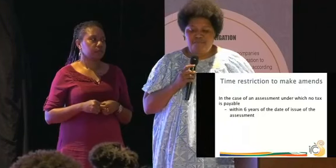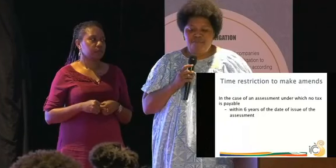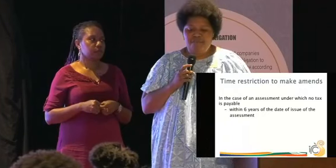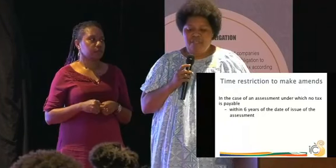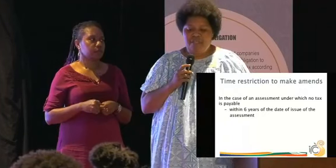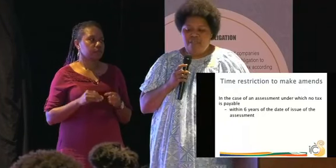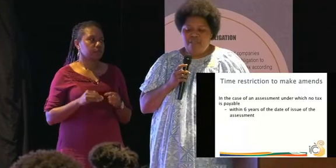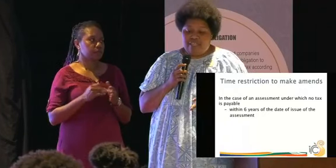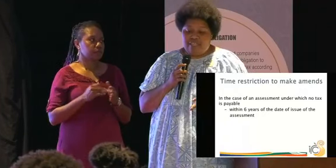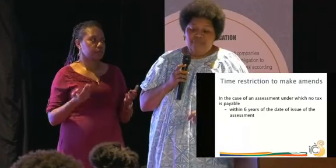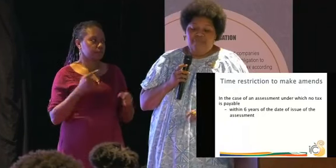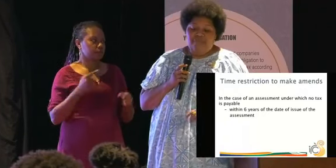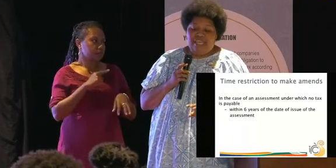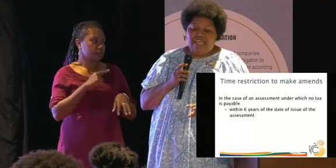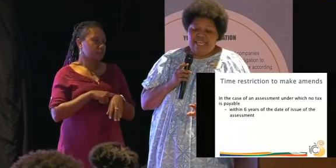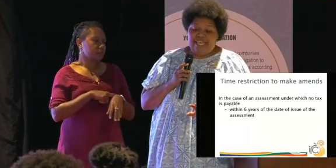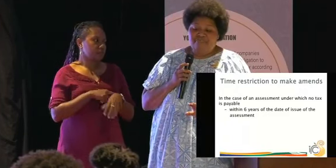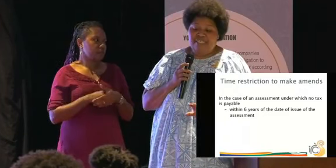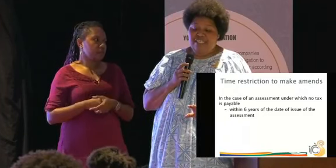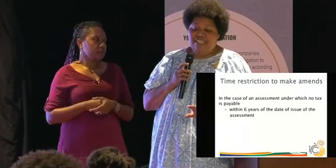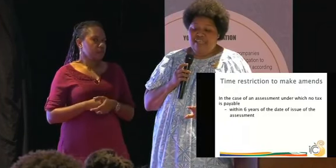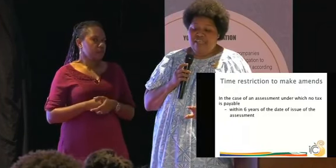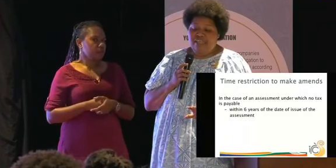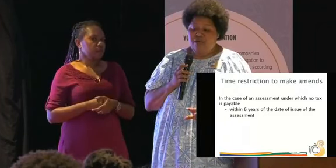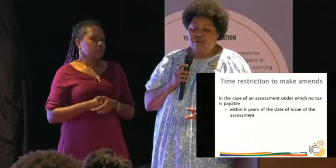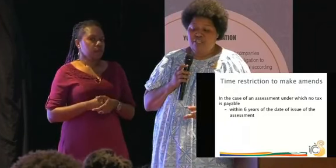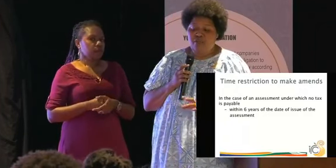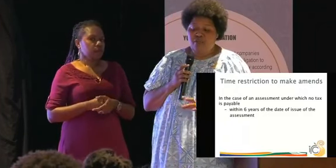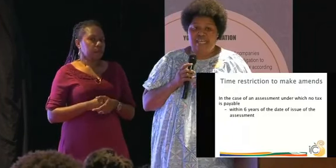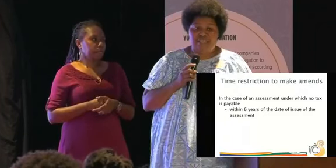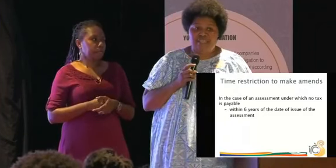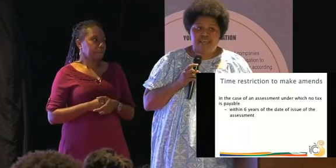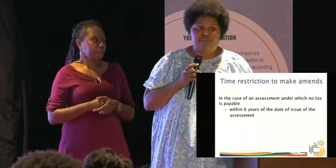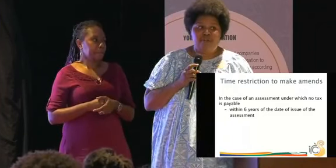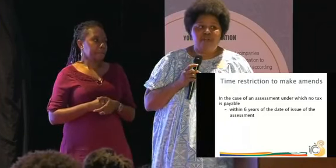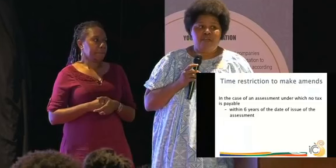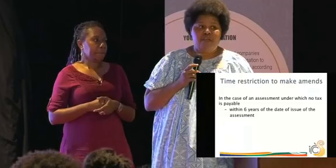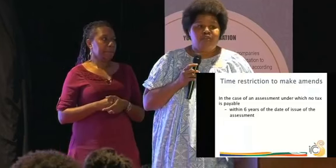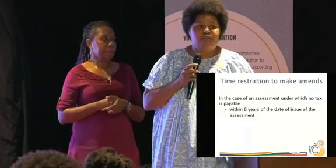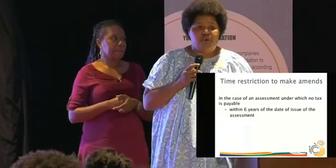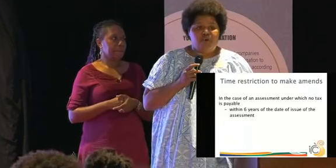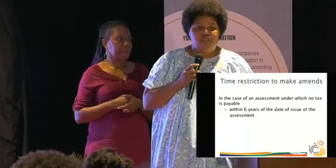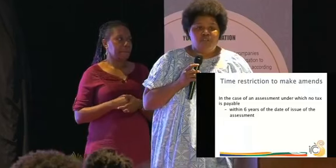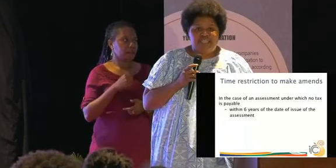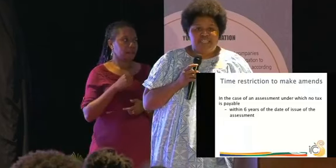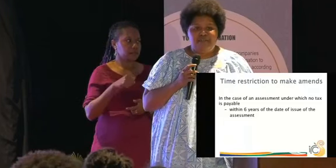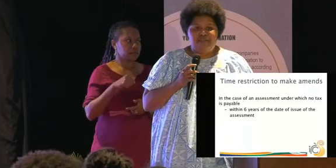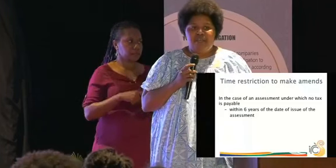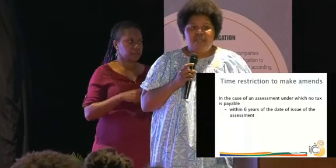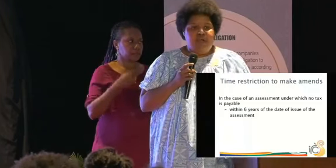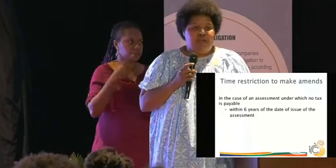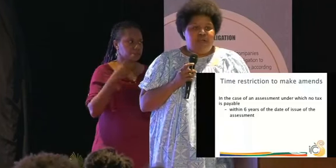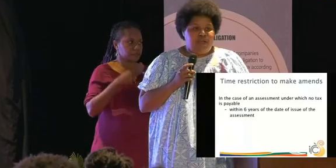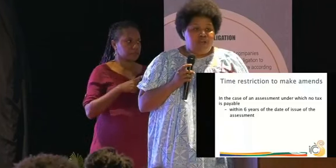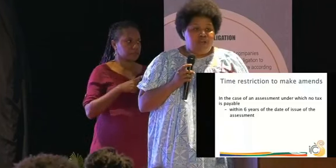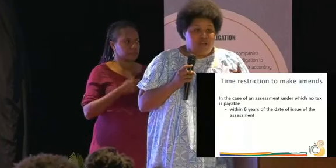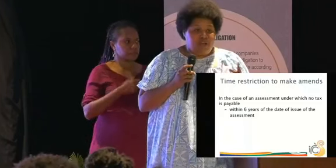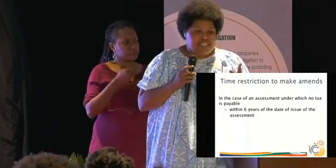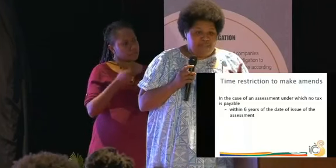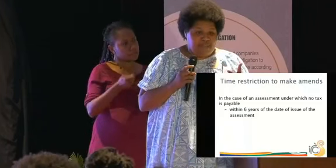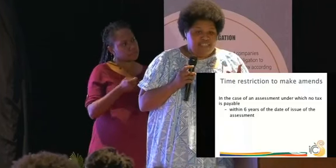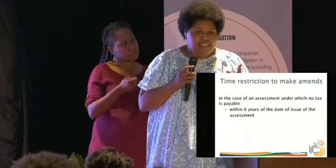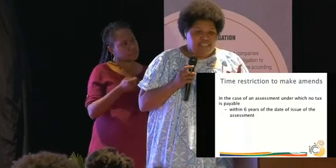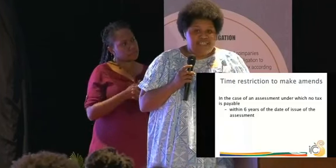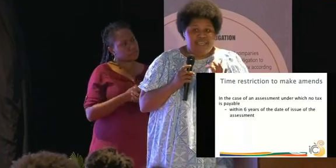reduction. In the case of an assessment under which no tax is payable. So you lodge your return. When you got